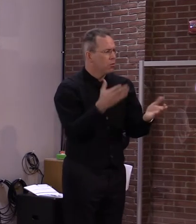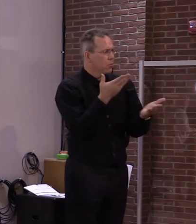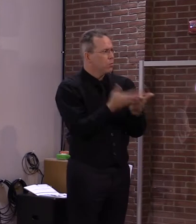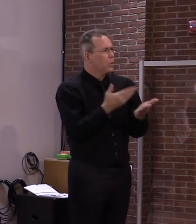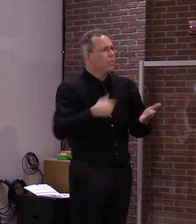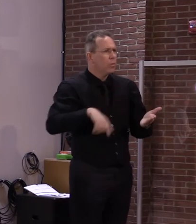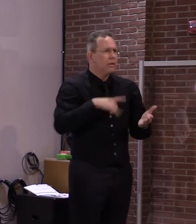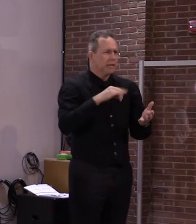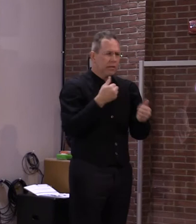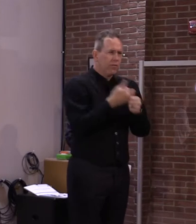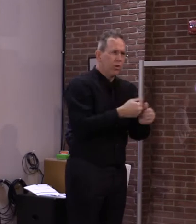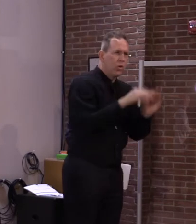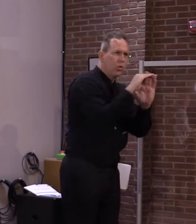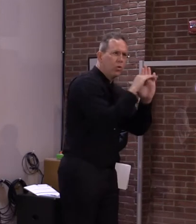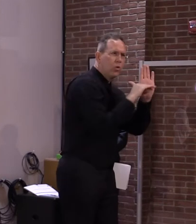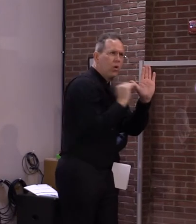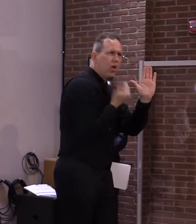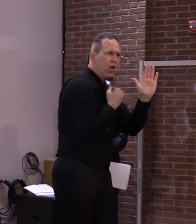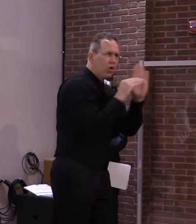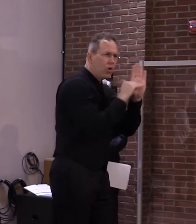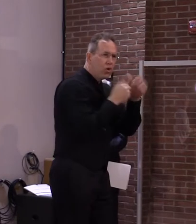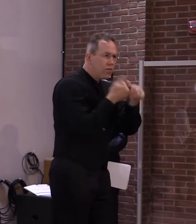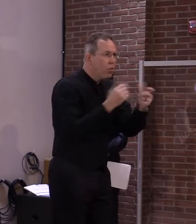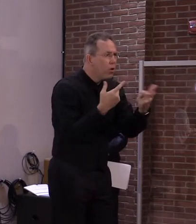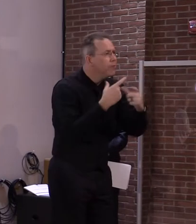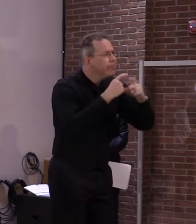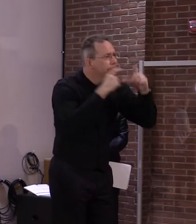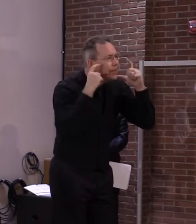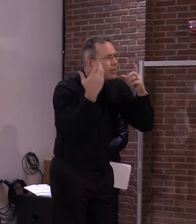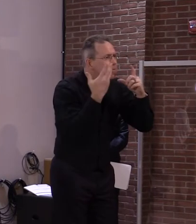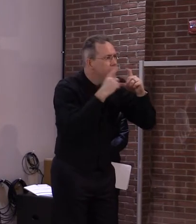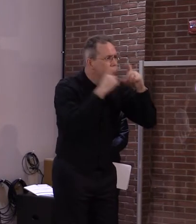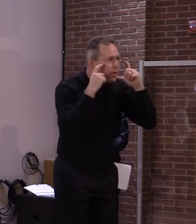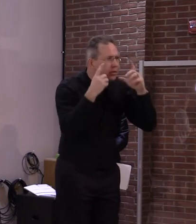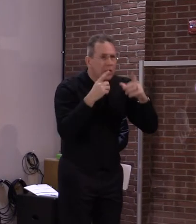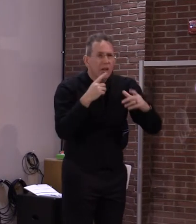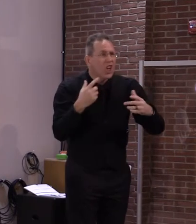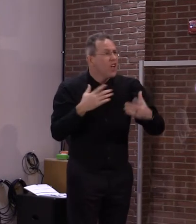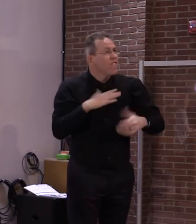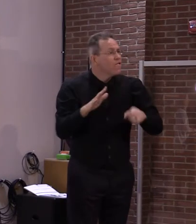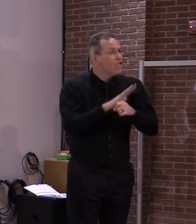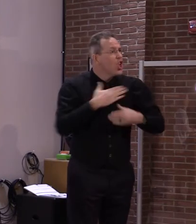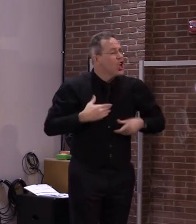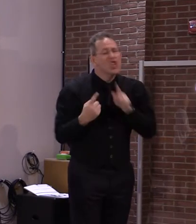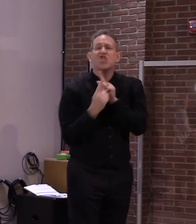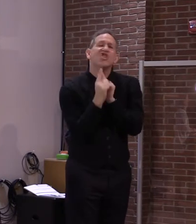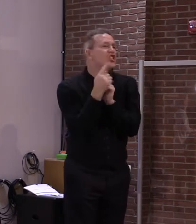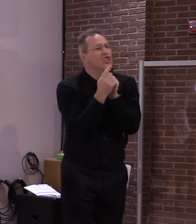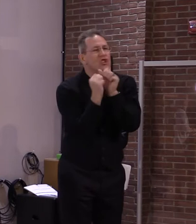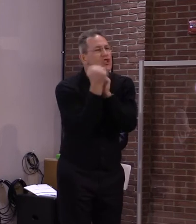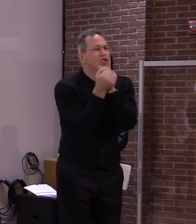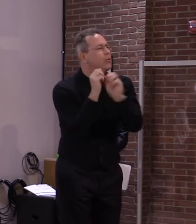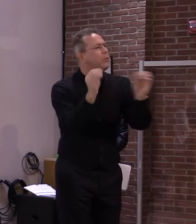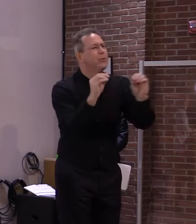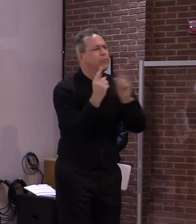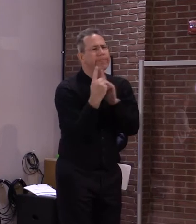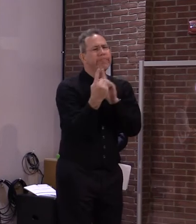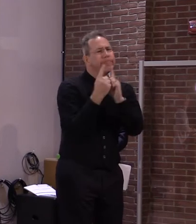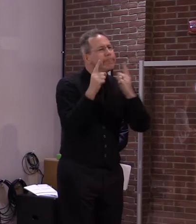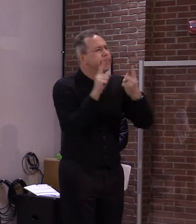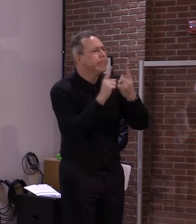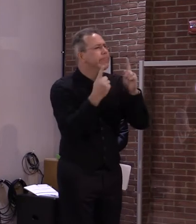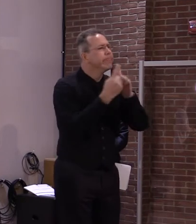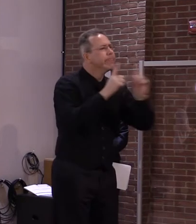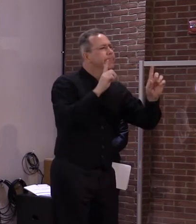them wearing masks avoiding unnecessary physical contact and adopting an arrive play leave mentality